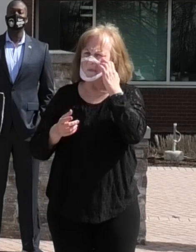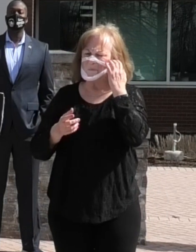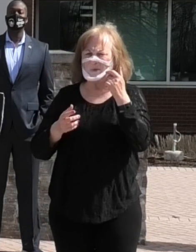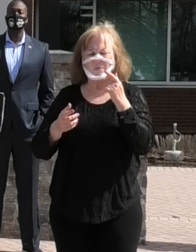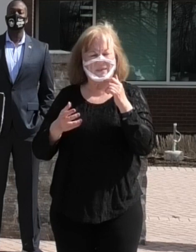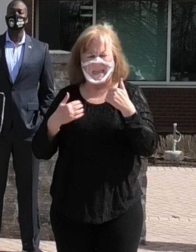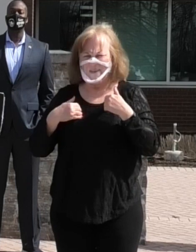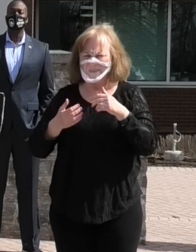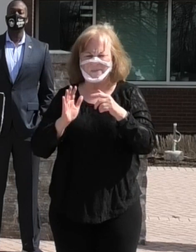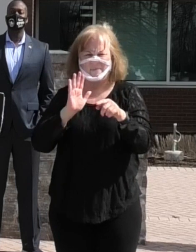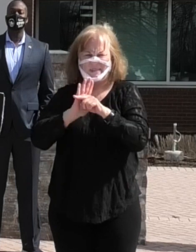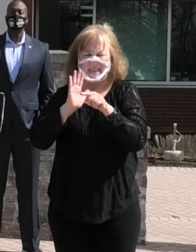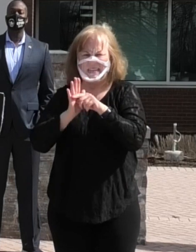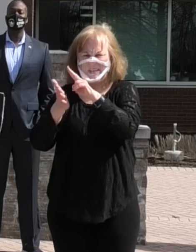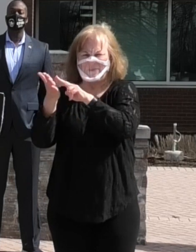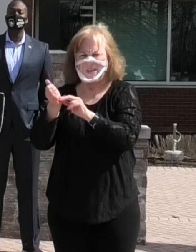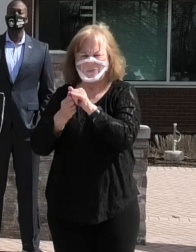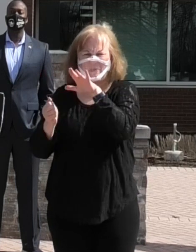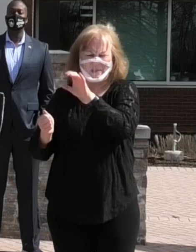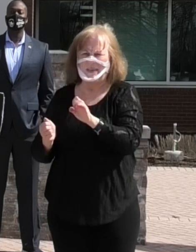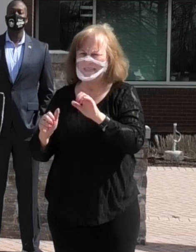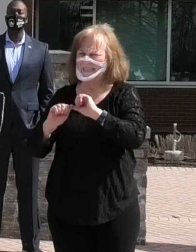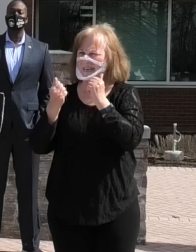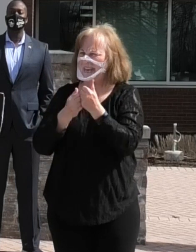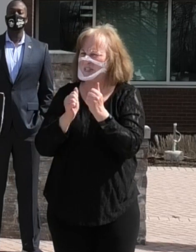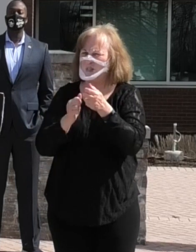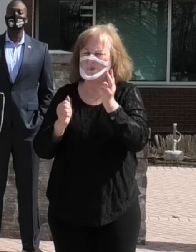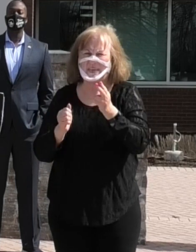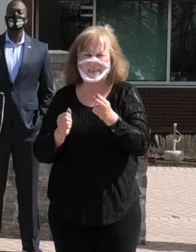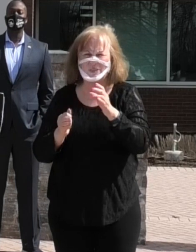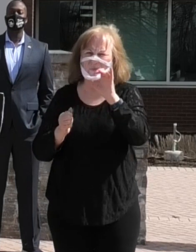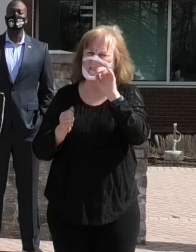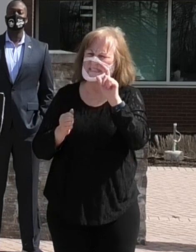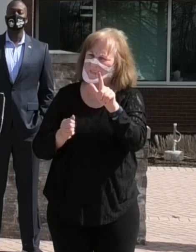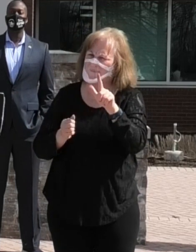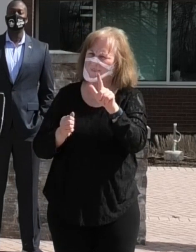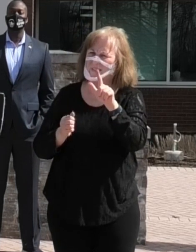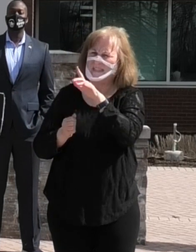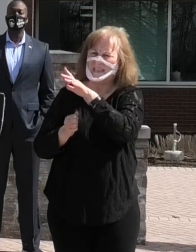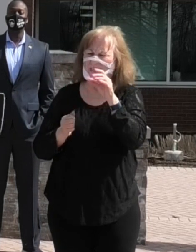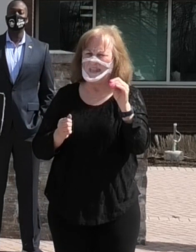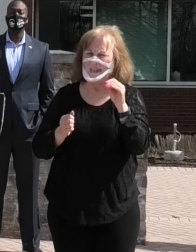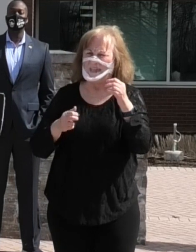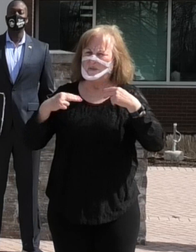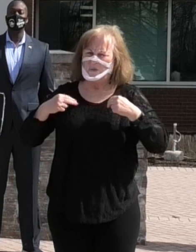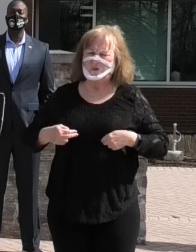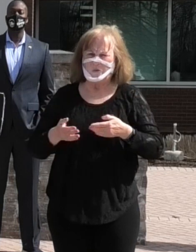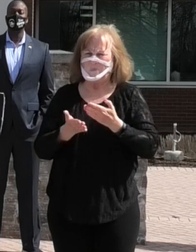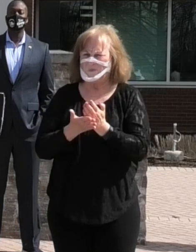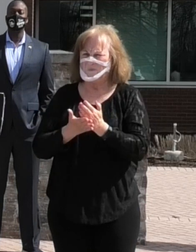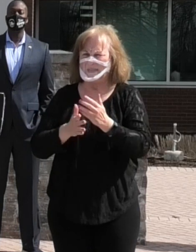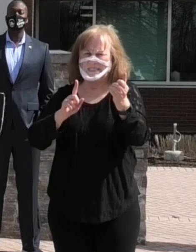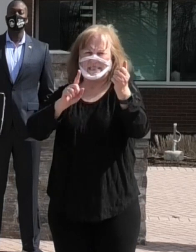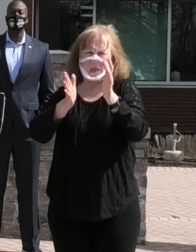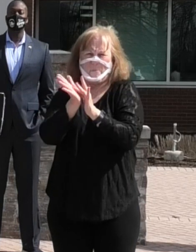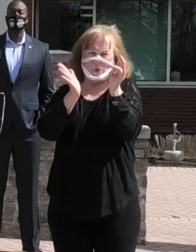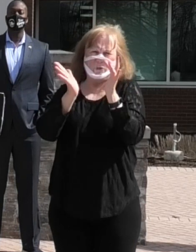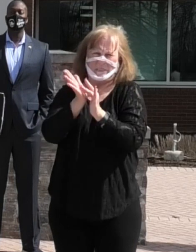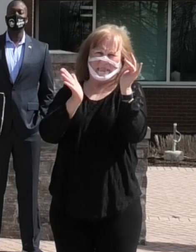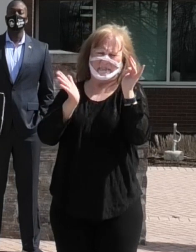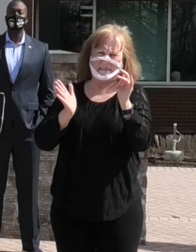with ICE, an agency with history of civil and human rights abuses.